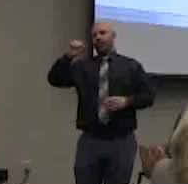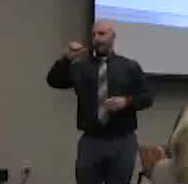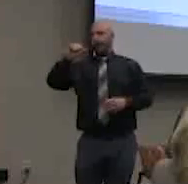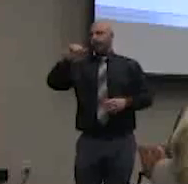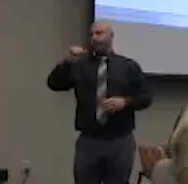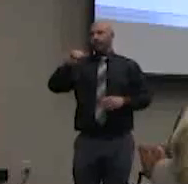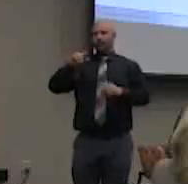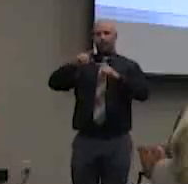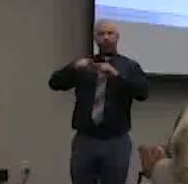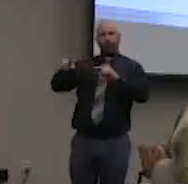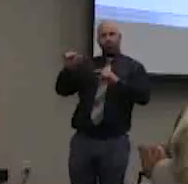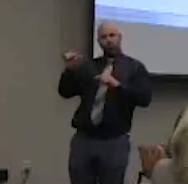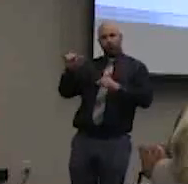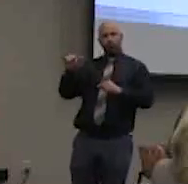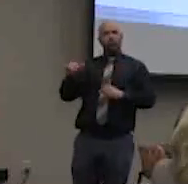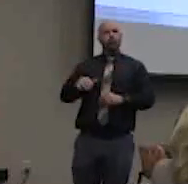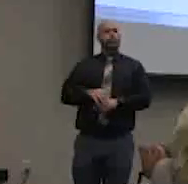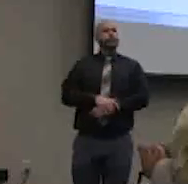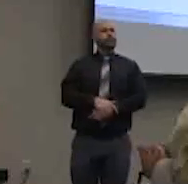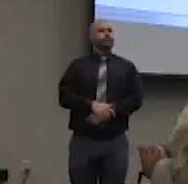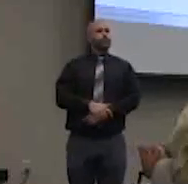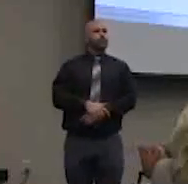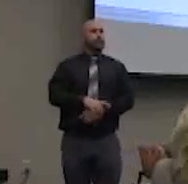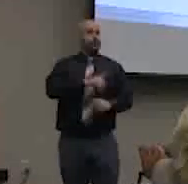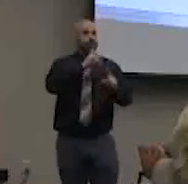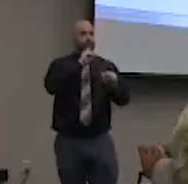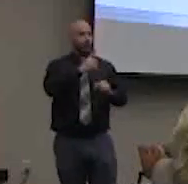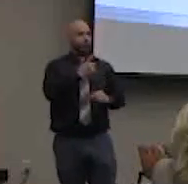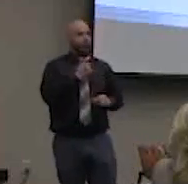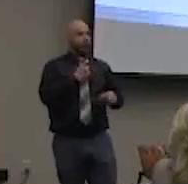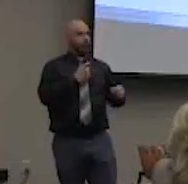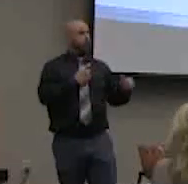Does that answer your question? Yeah, it does. I